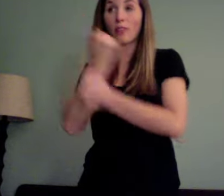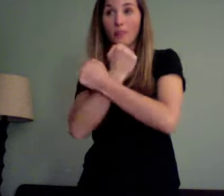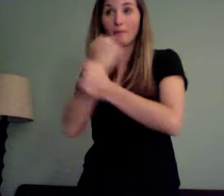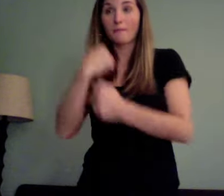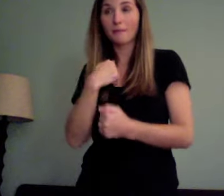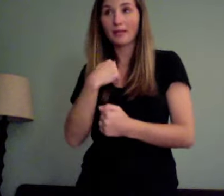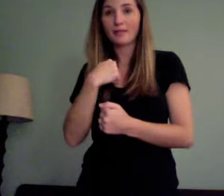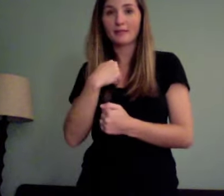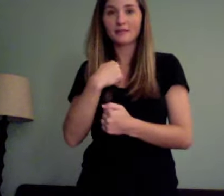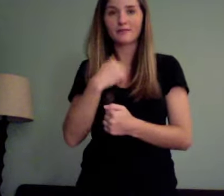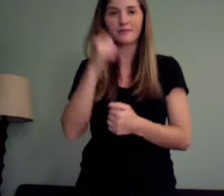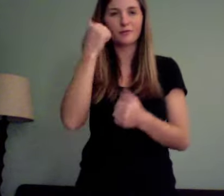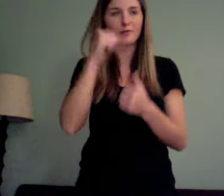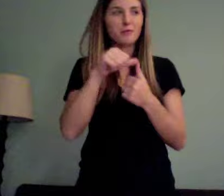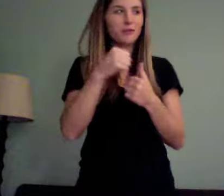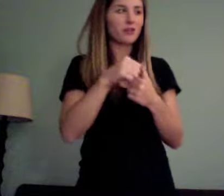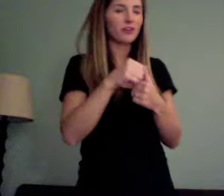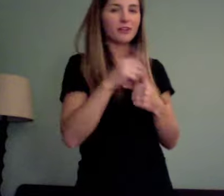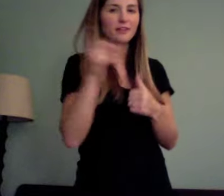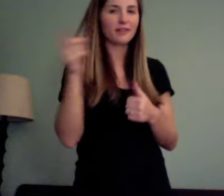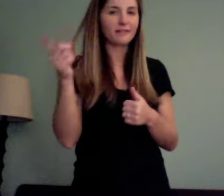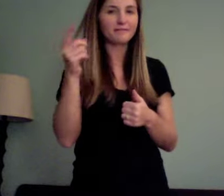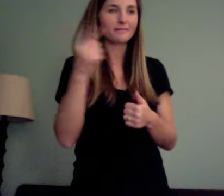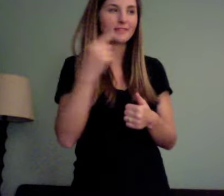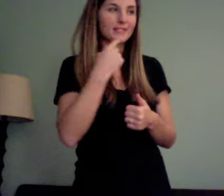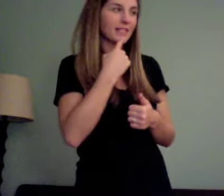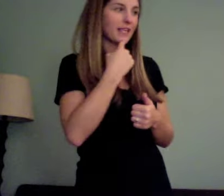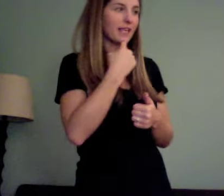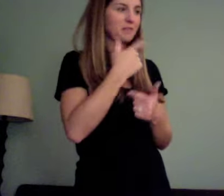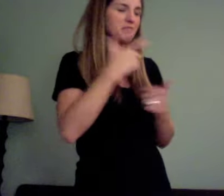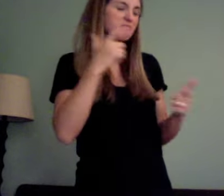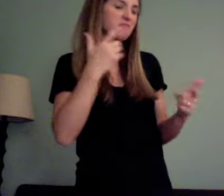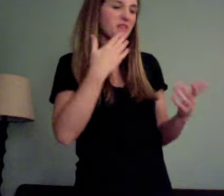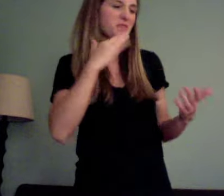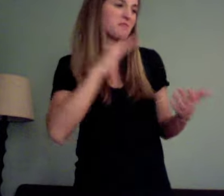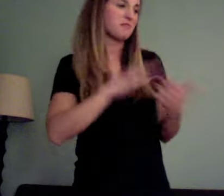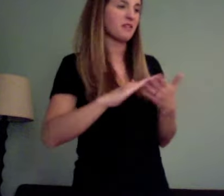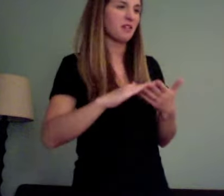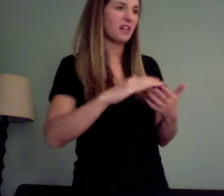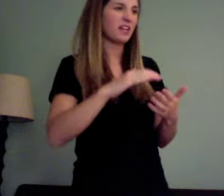making promises. He said, Lord, even though everyone else will fall back, I will stand strong.